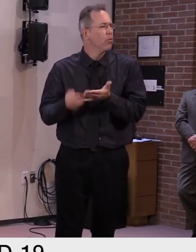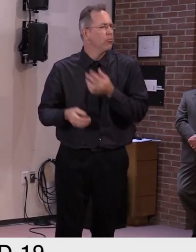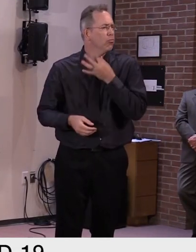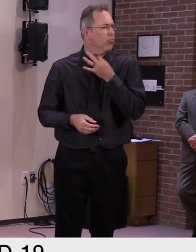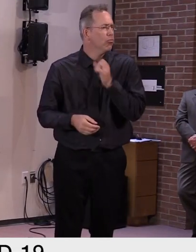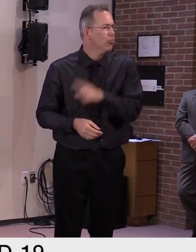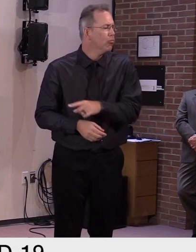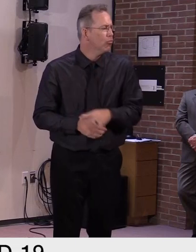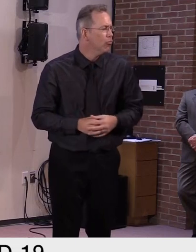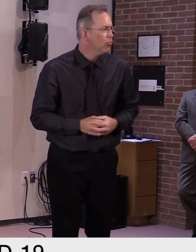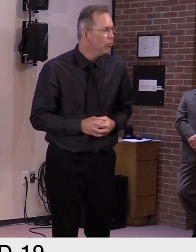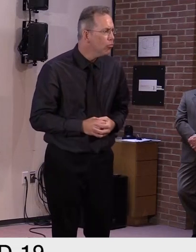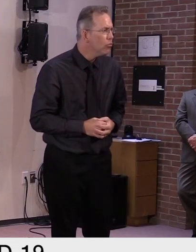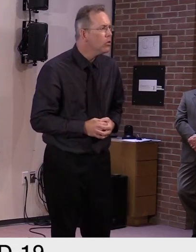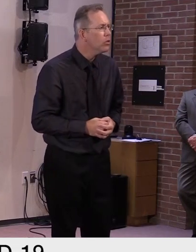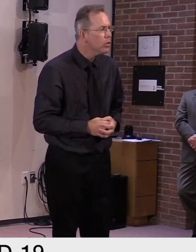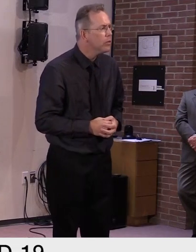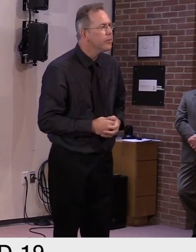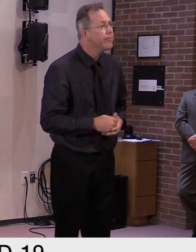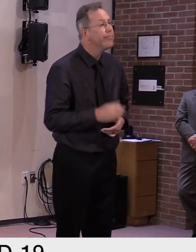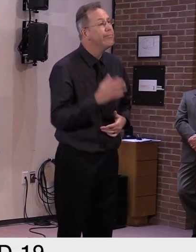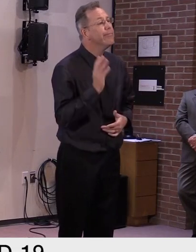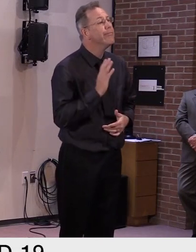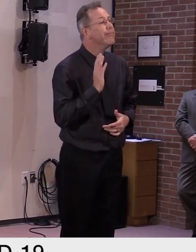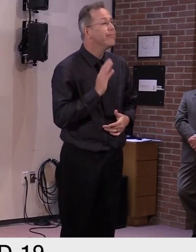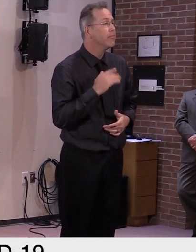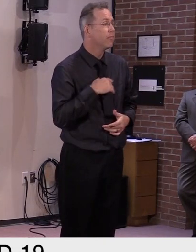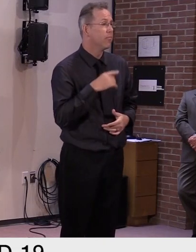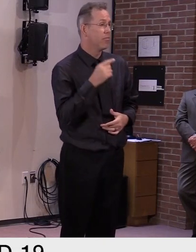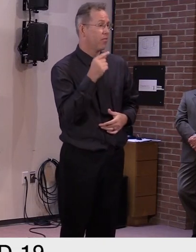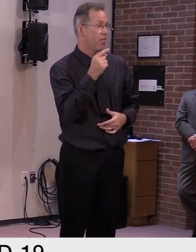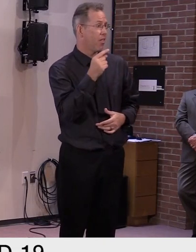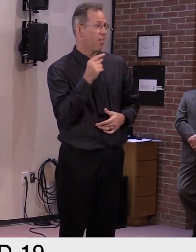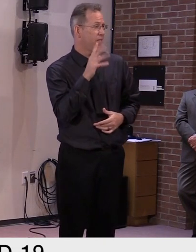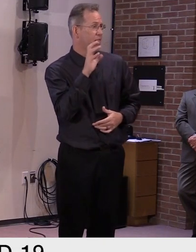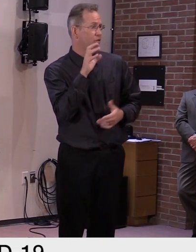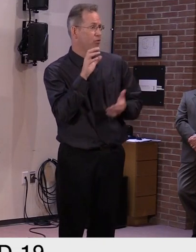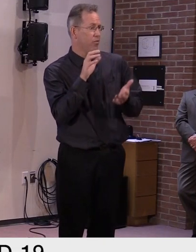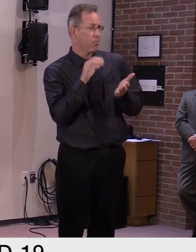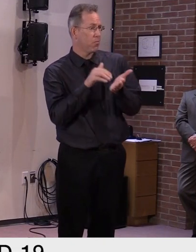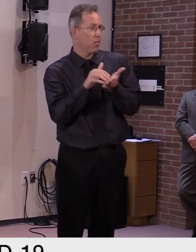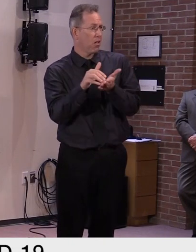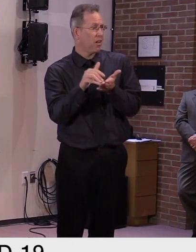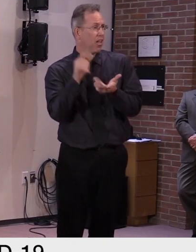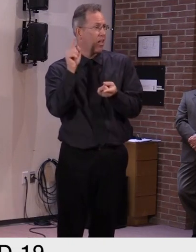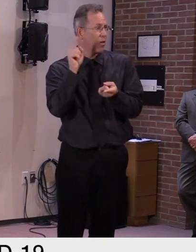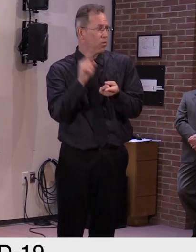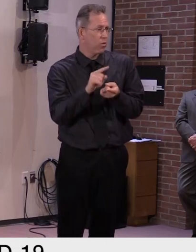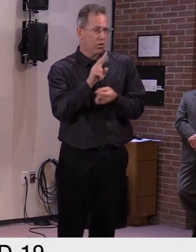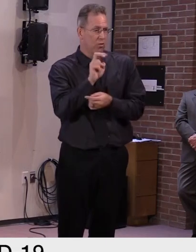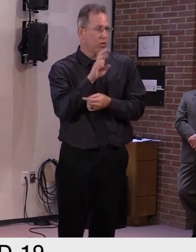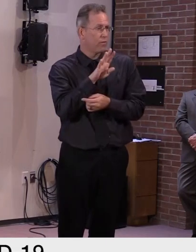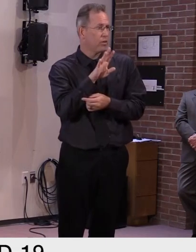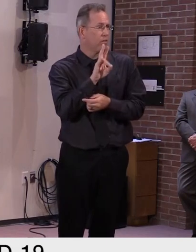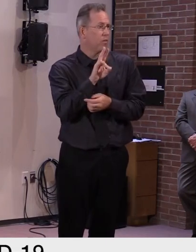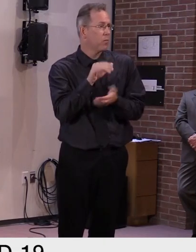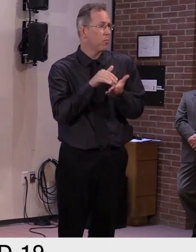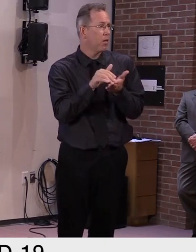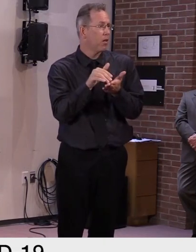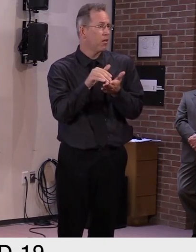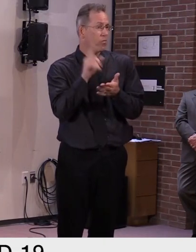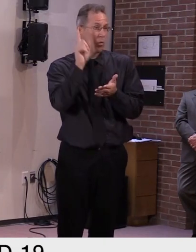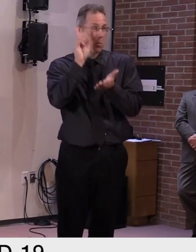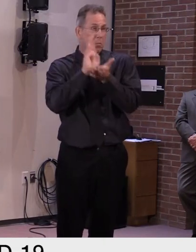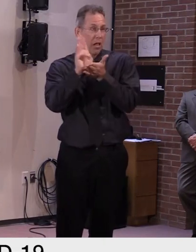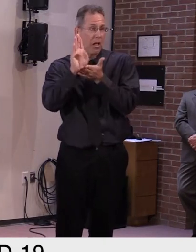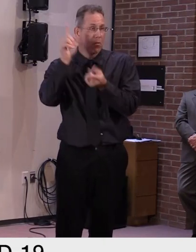just, you know, $242 million at this point. We've done really well in a lot of respects, and we had a lot of help